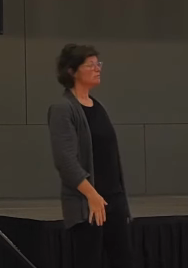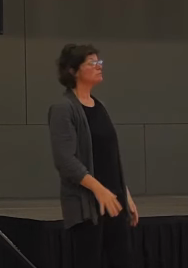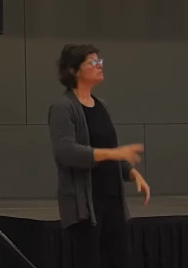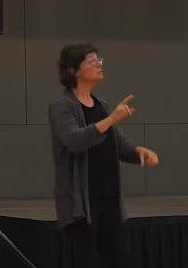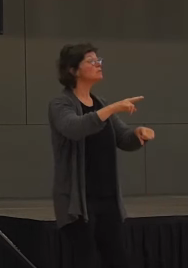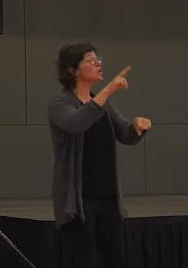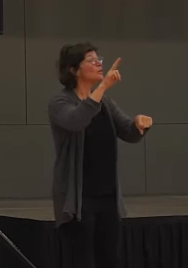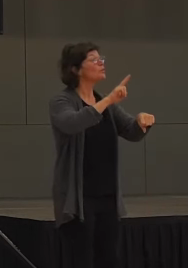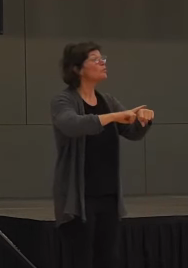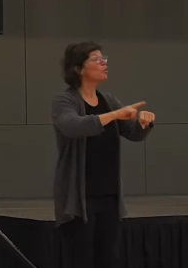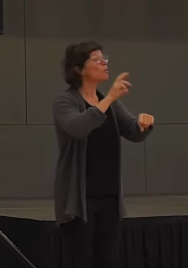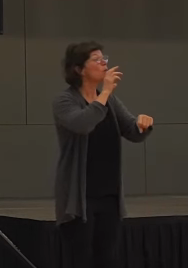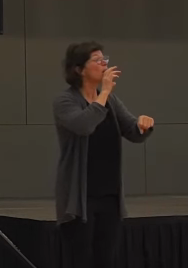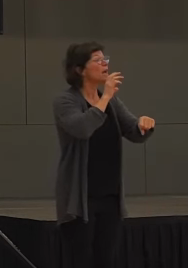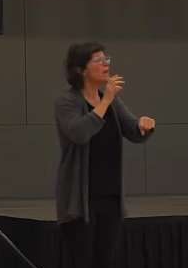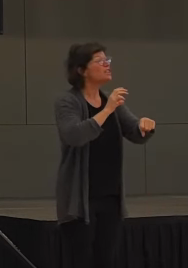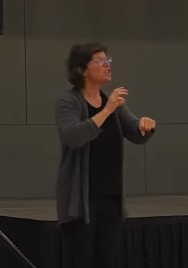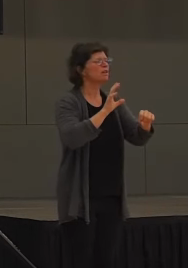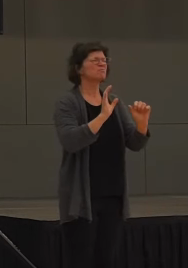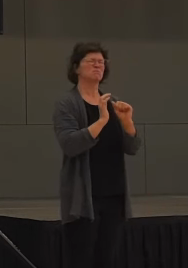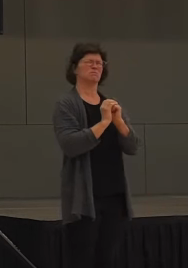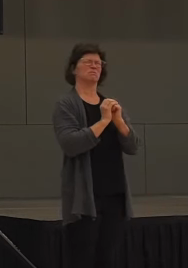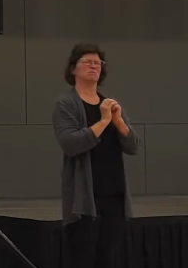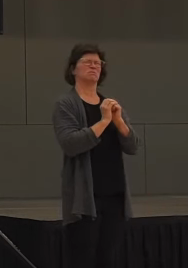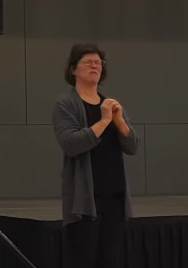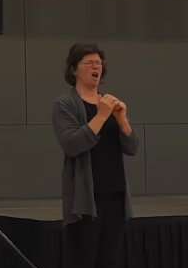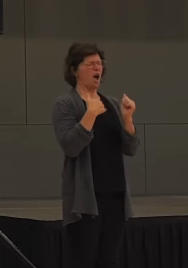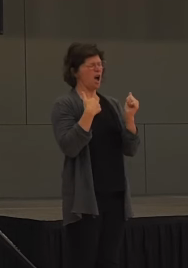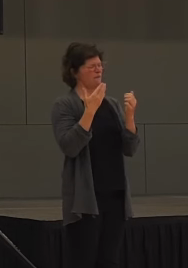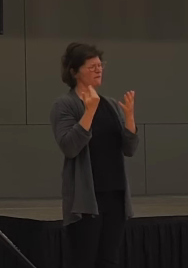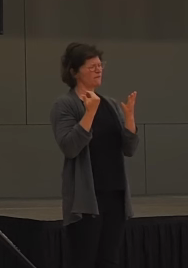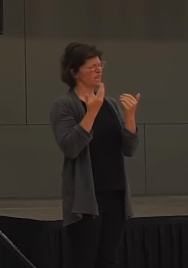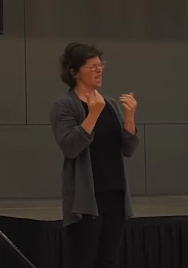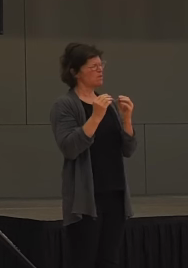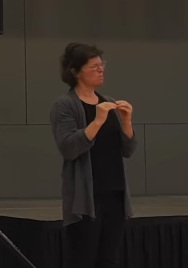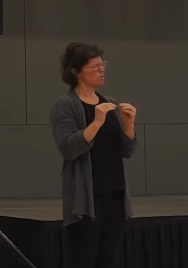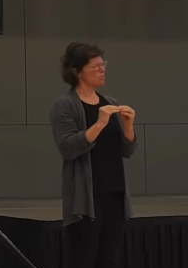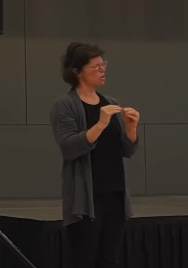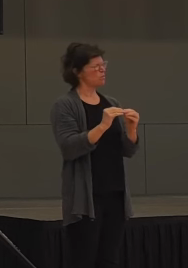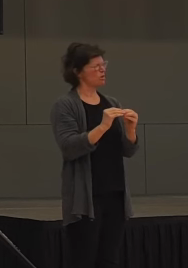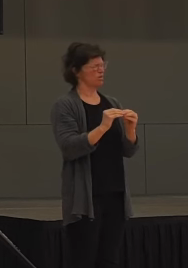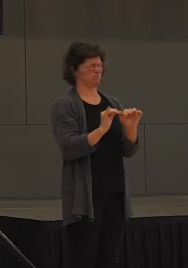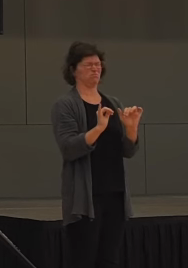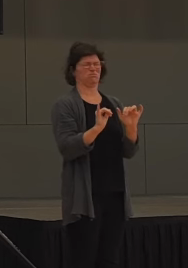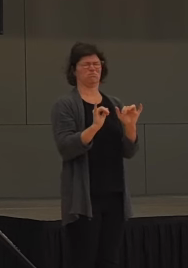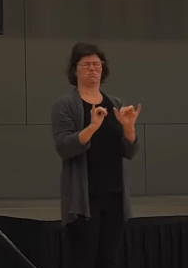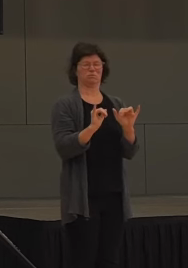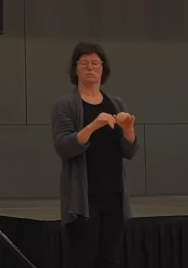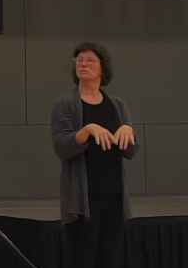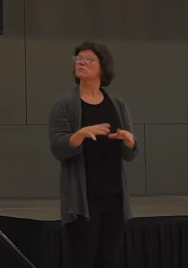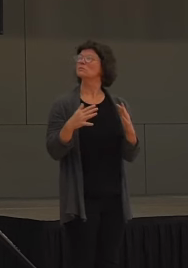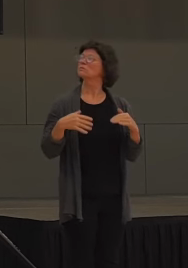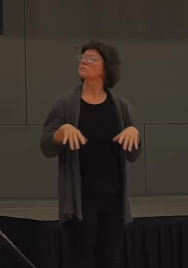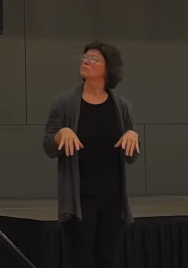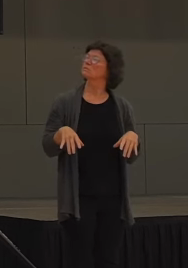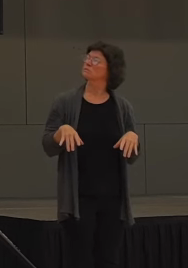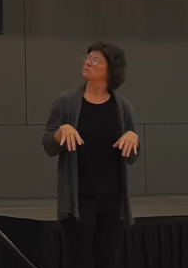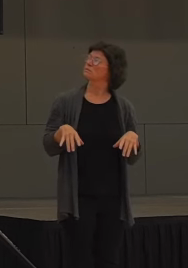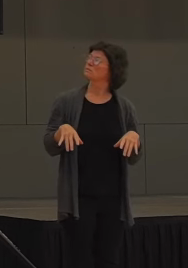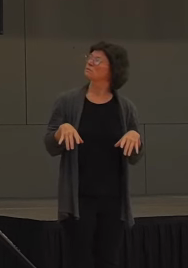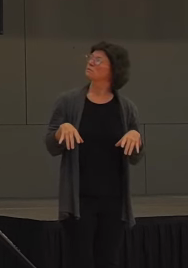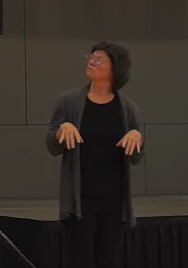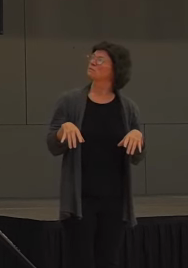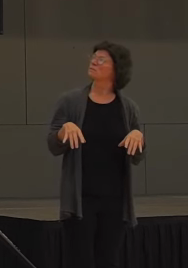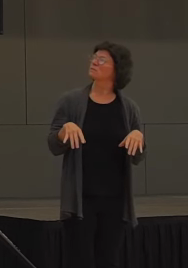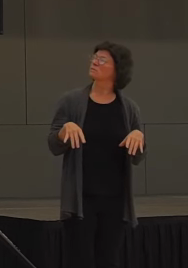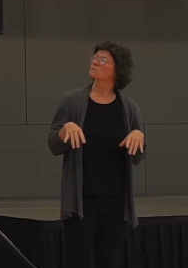to become forgetful. I wonder if this is something to take note of. Finally, recent memories of important events